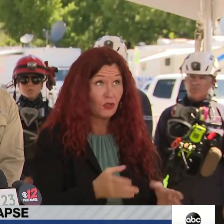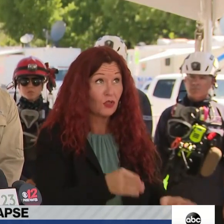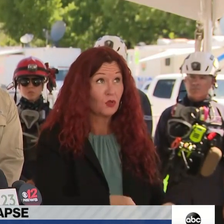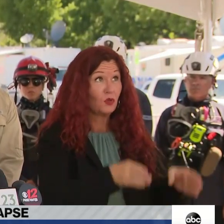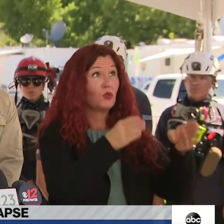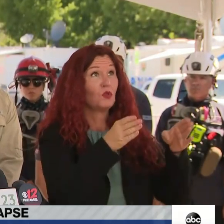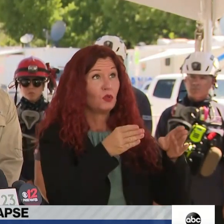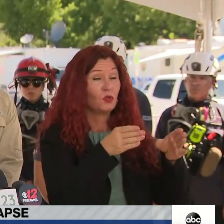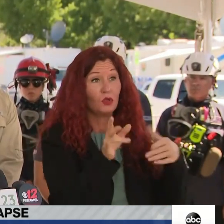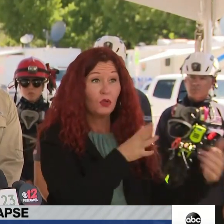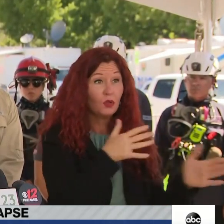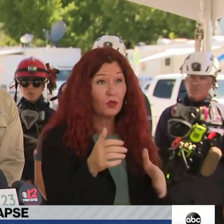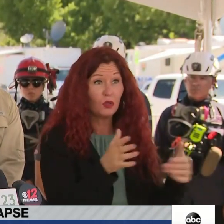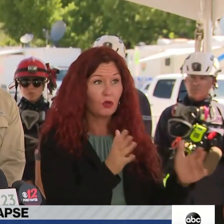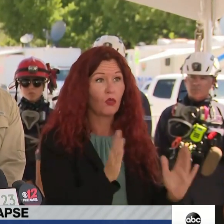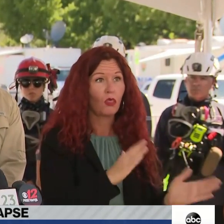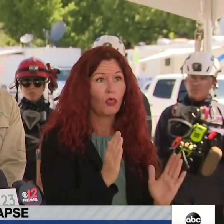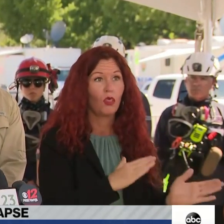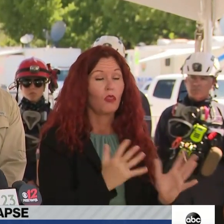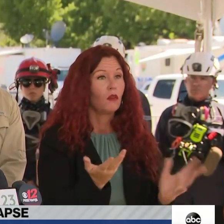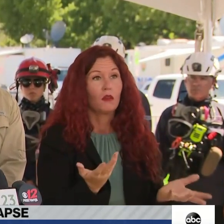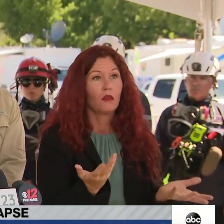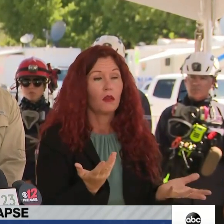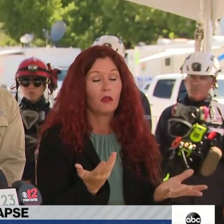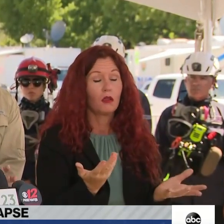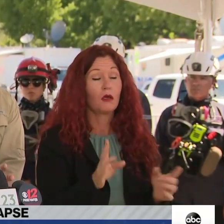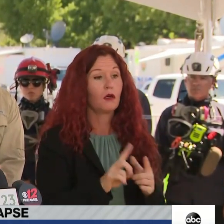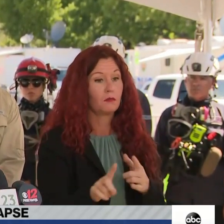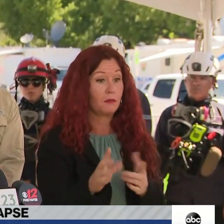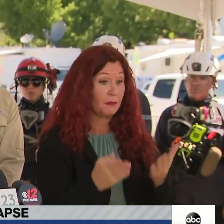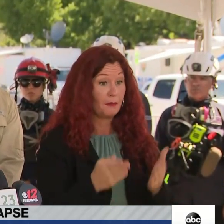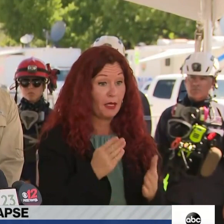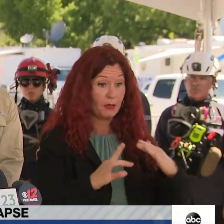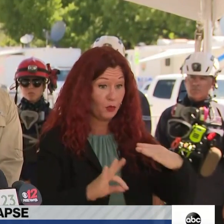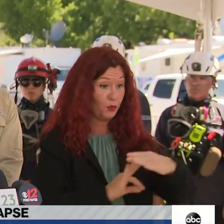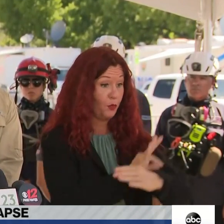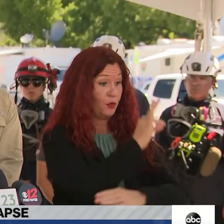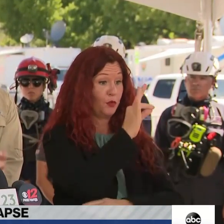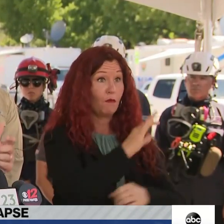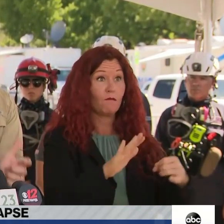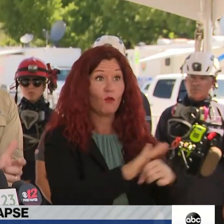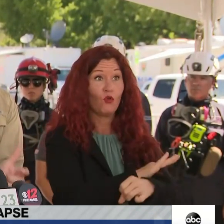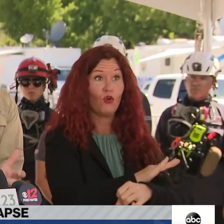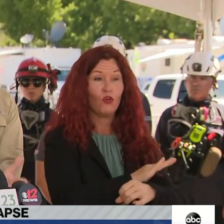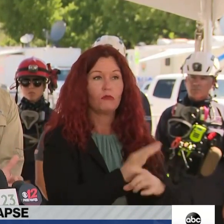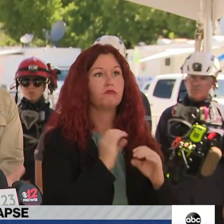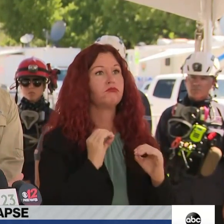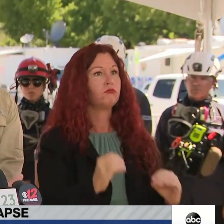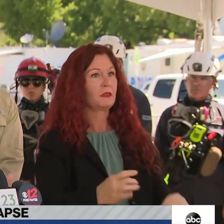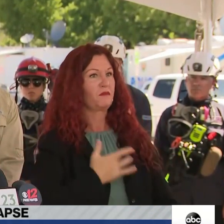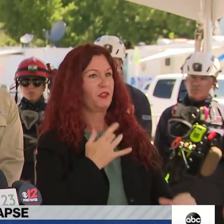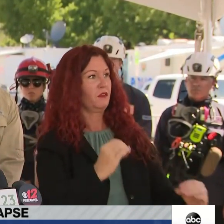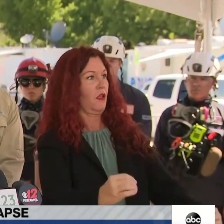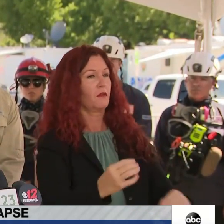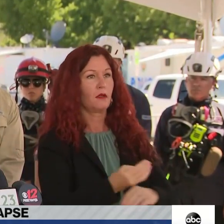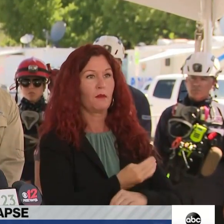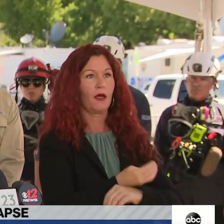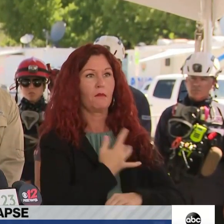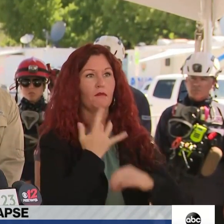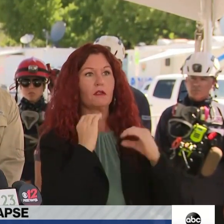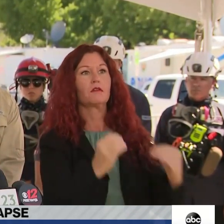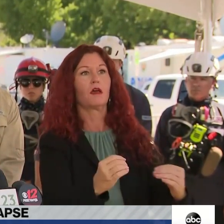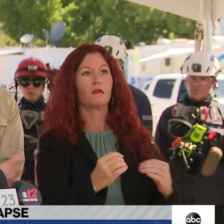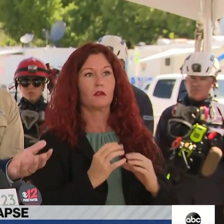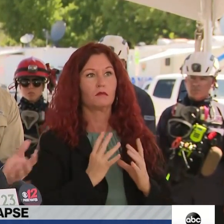point. It depends. If they are out there, though, and you start to get some of these gusts with that structure there, that would be a